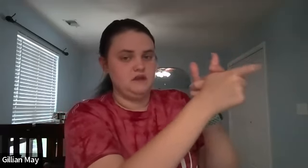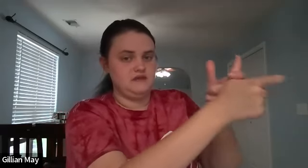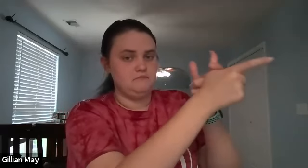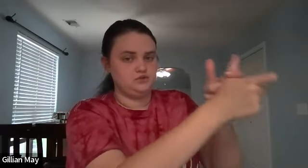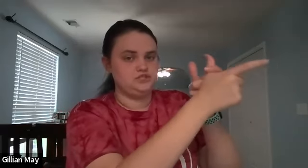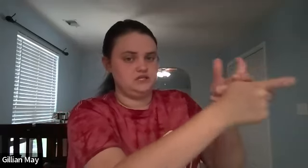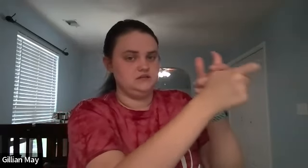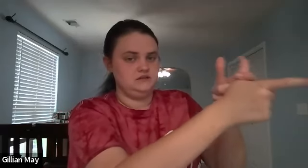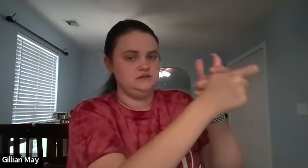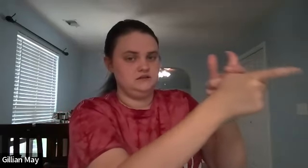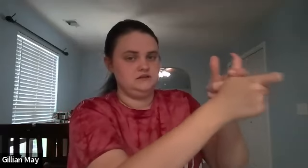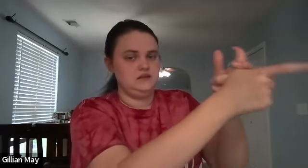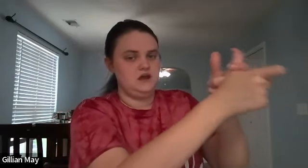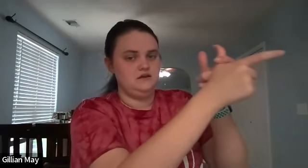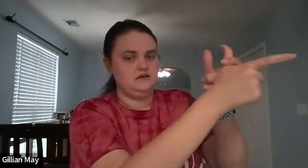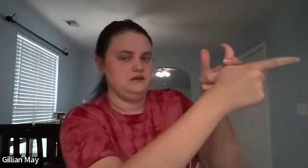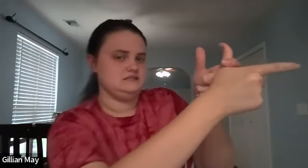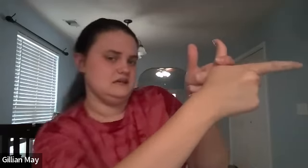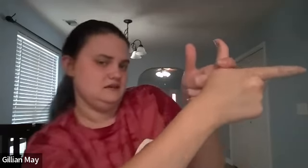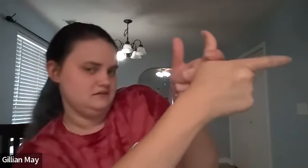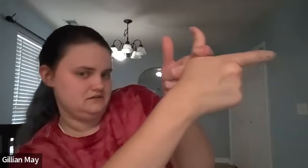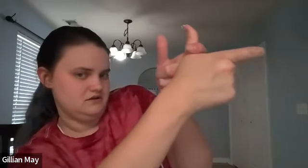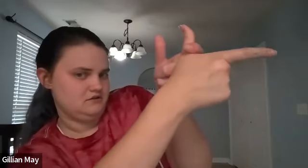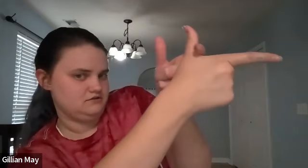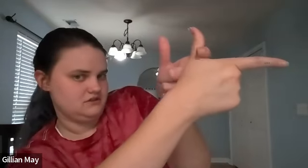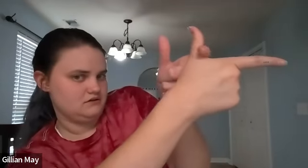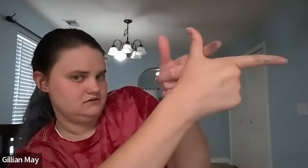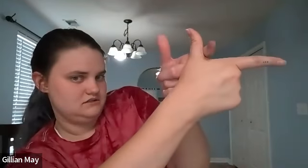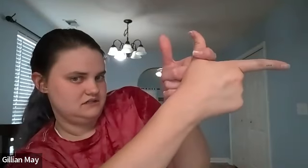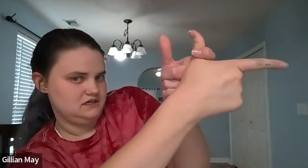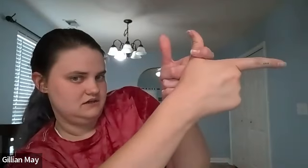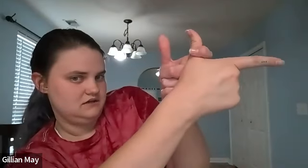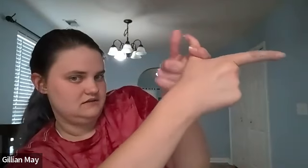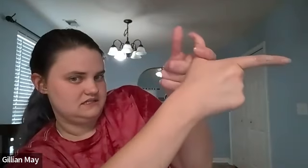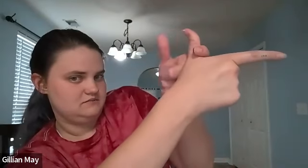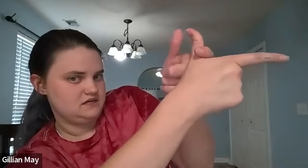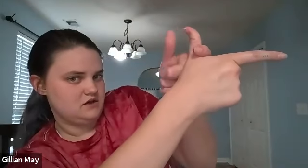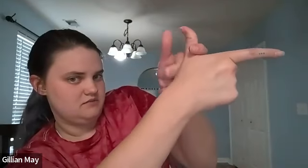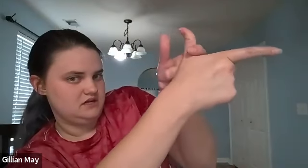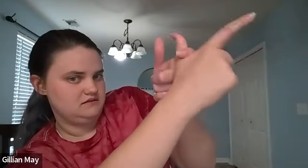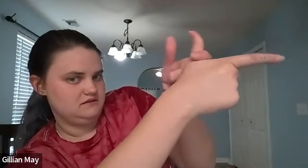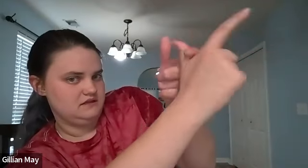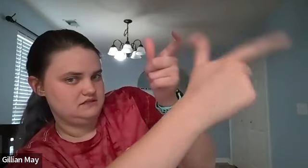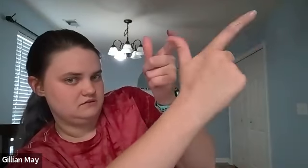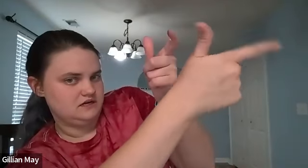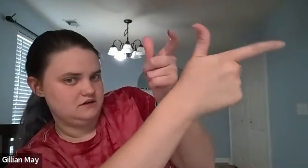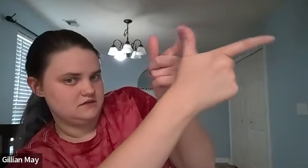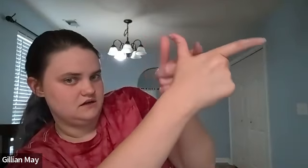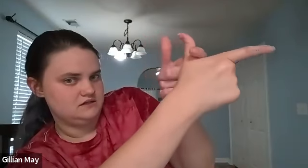make that motion. Yeah, it's like, sorry, I'll go slower. So see, this is my dominant, this one right here is my